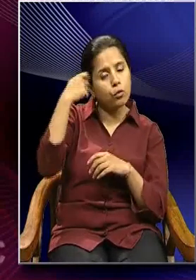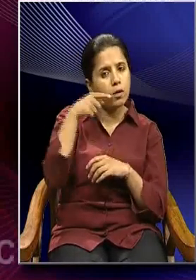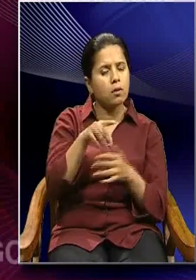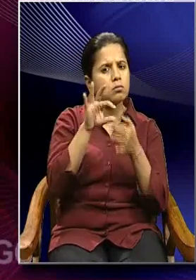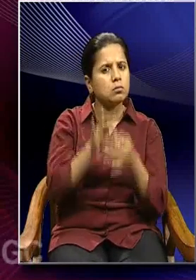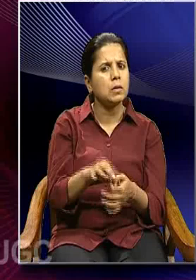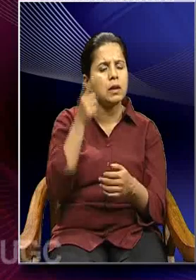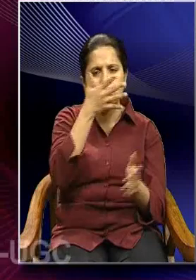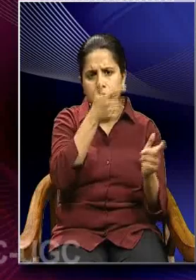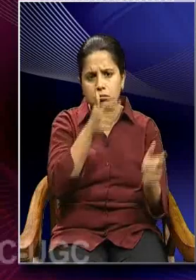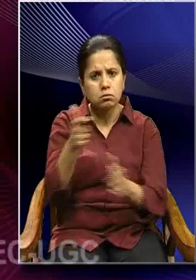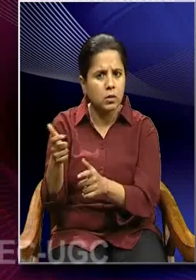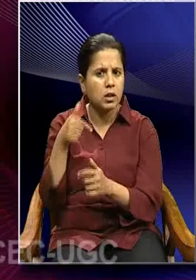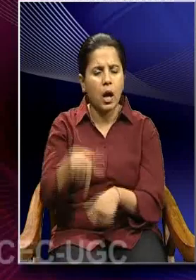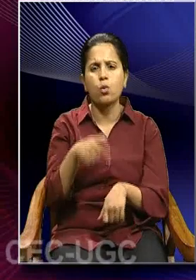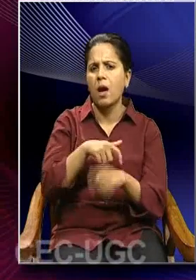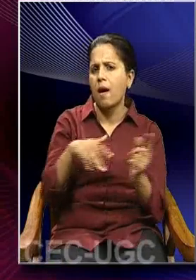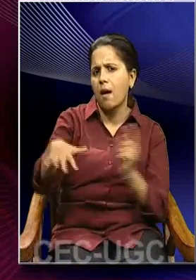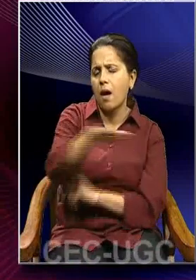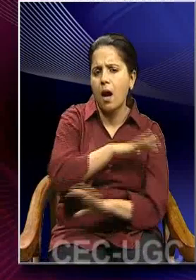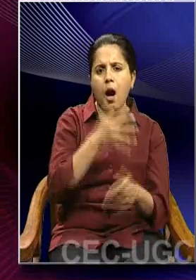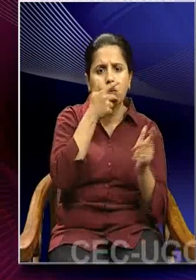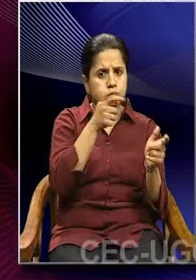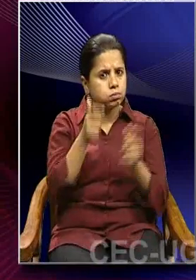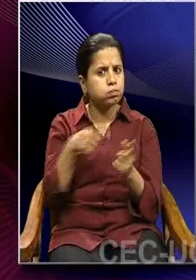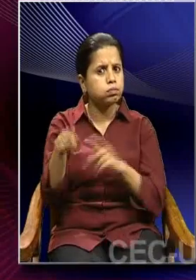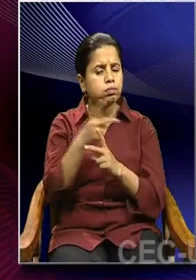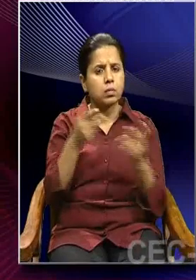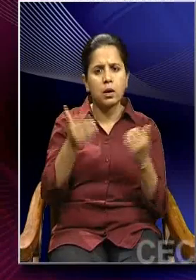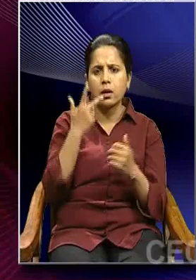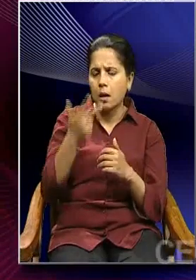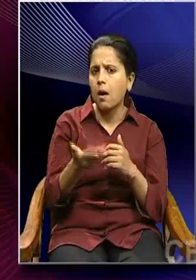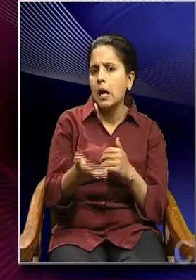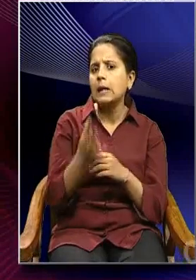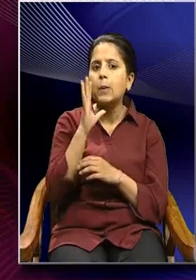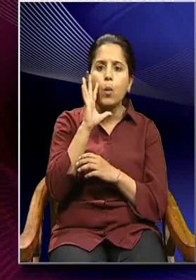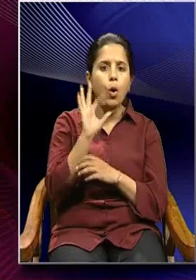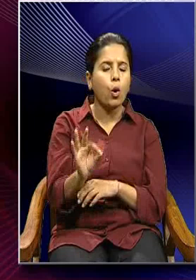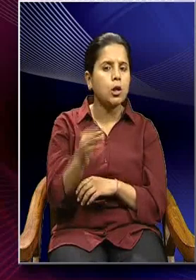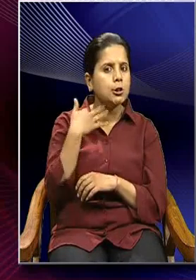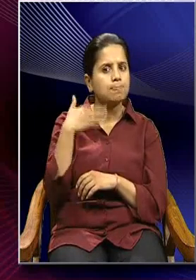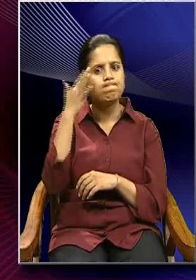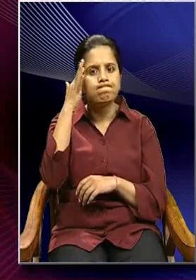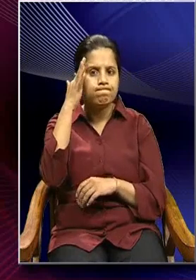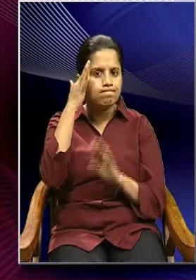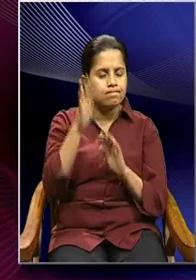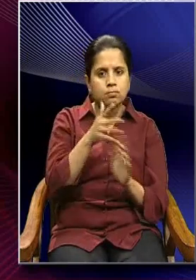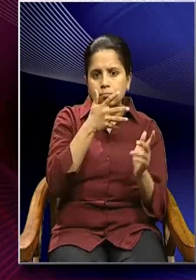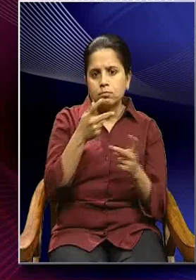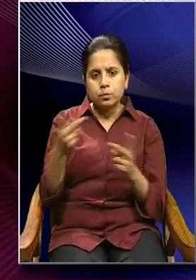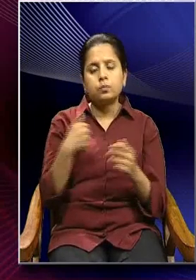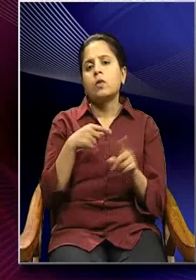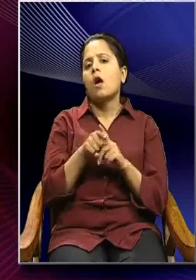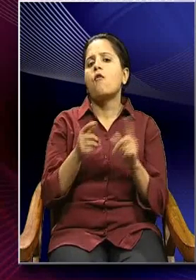concerns of terrorism in today's time and how terrorism has been an important concern in. Then we